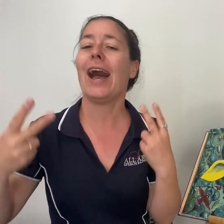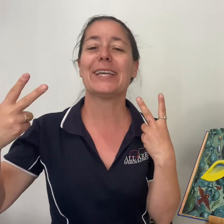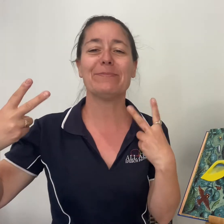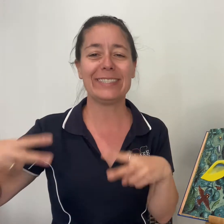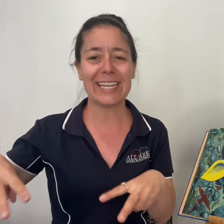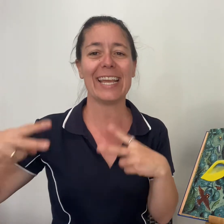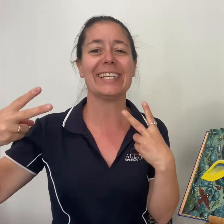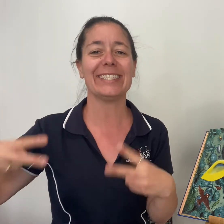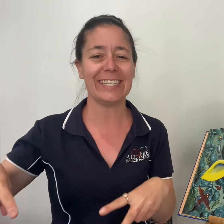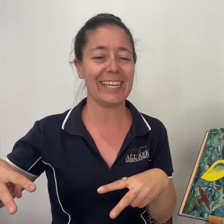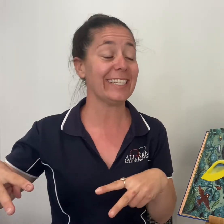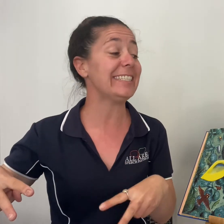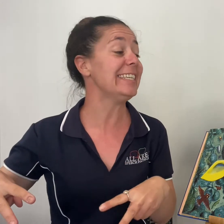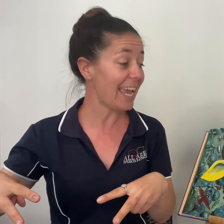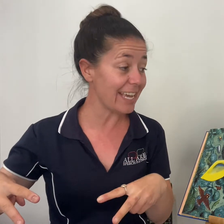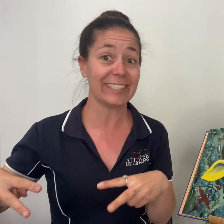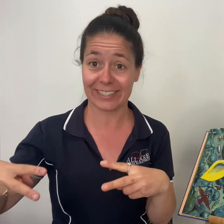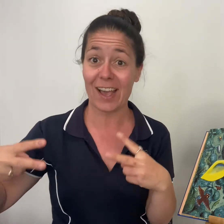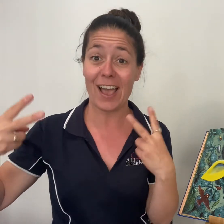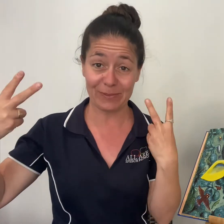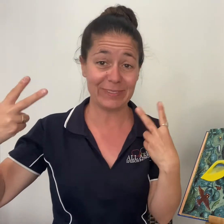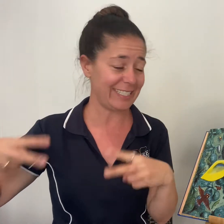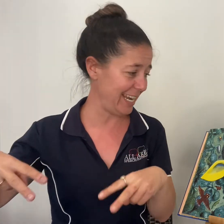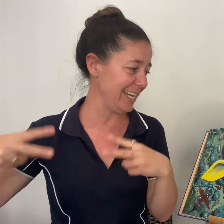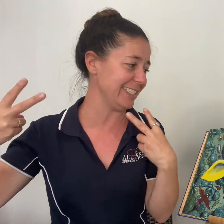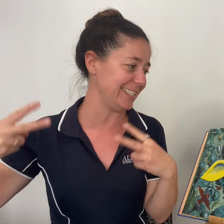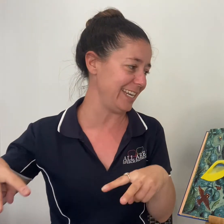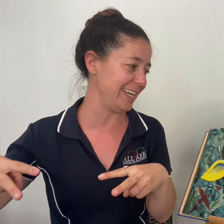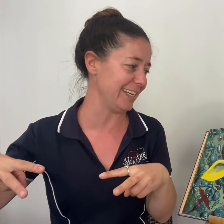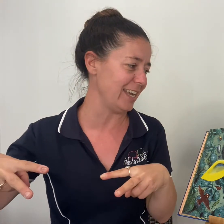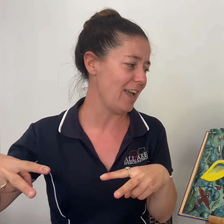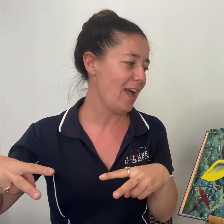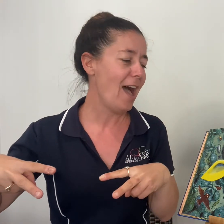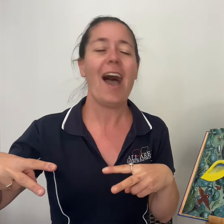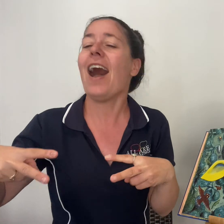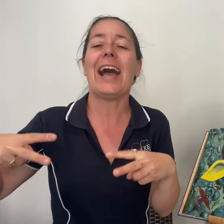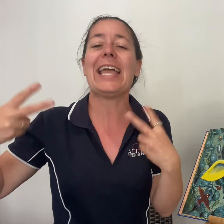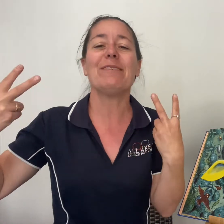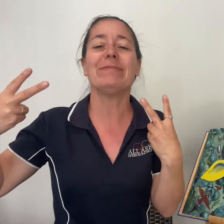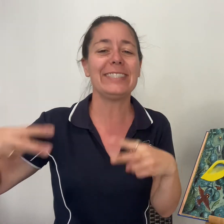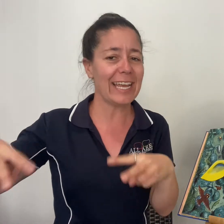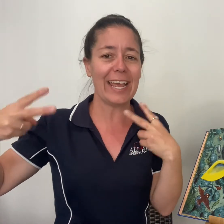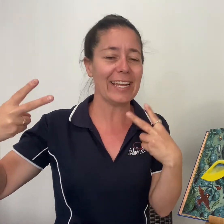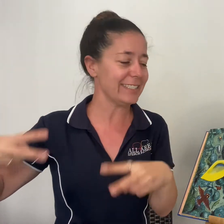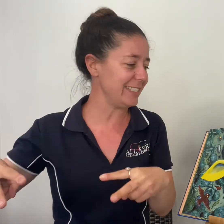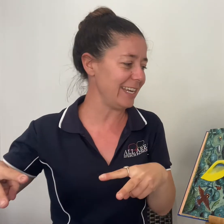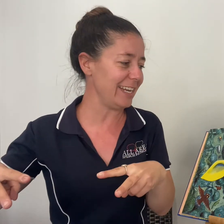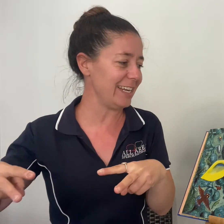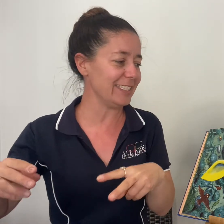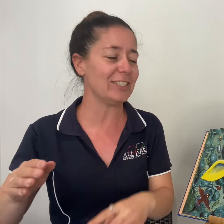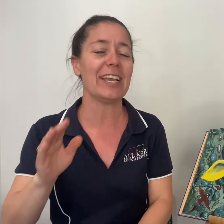I'm dancing, yes, I'm dancing. I'm dancing,